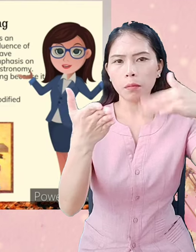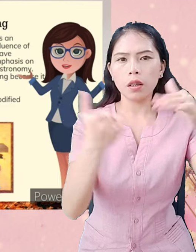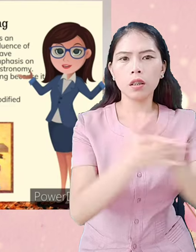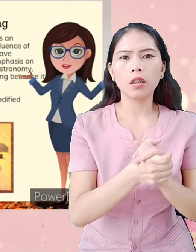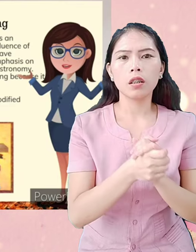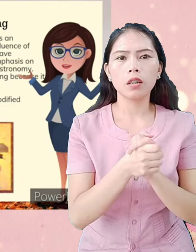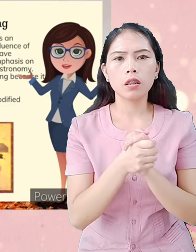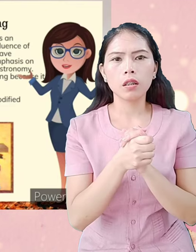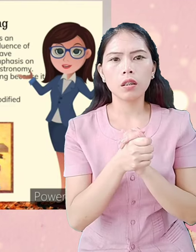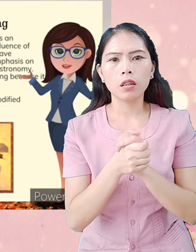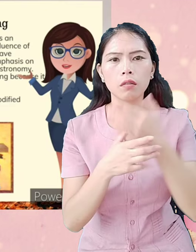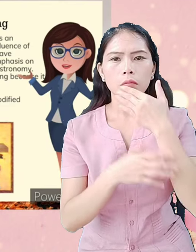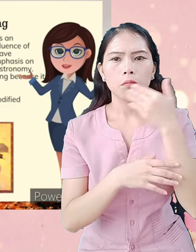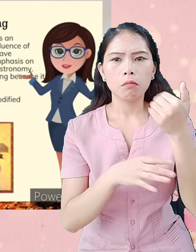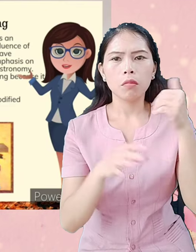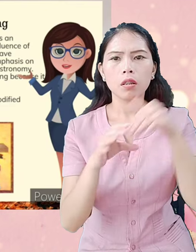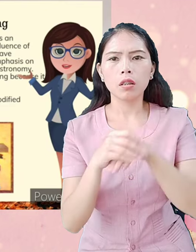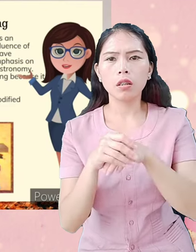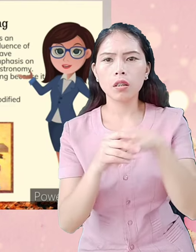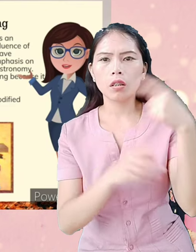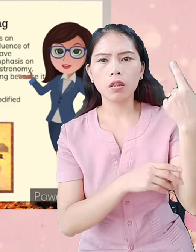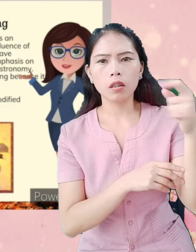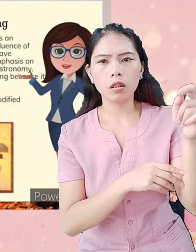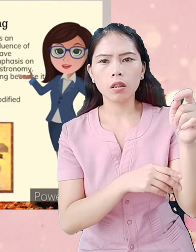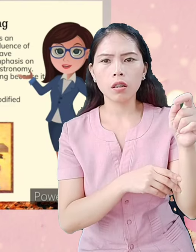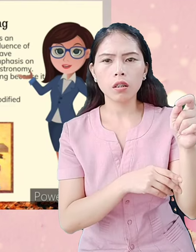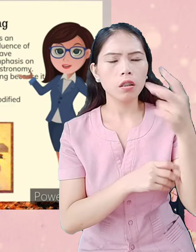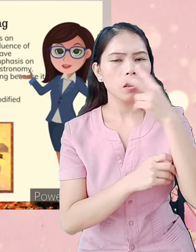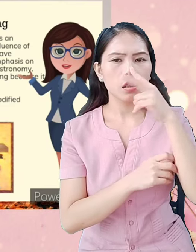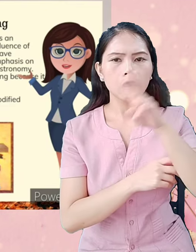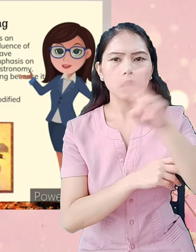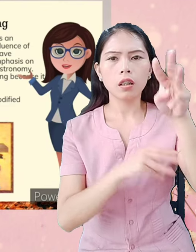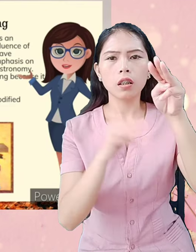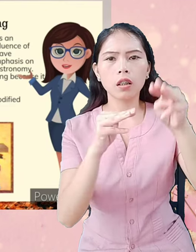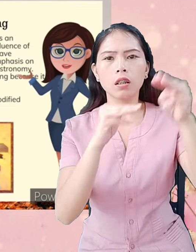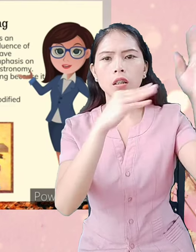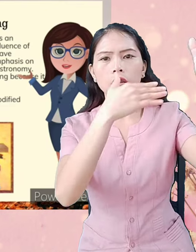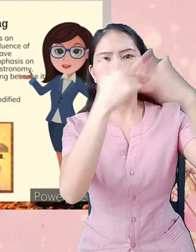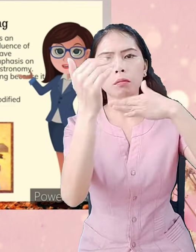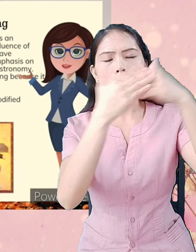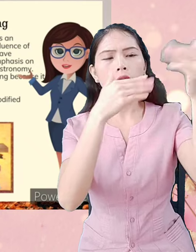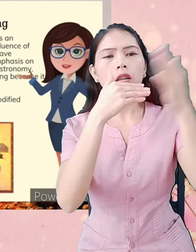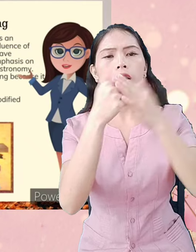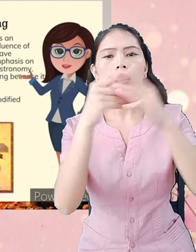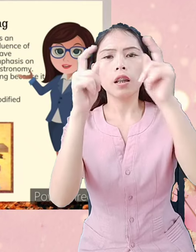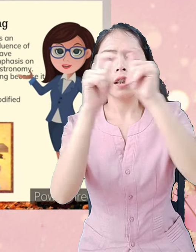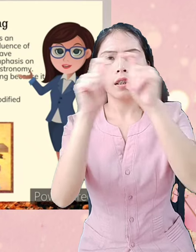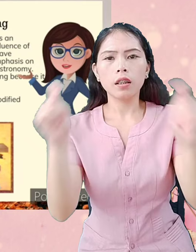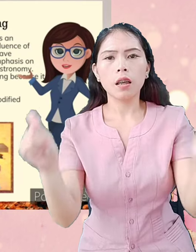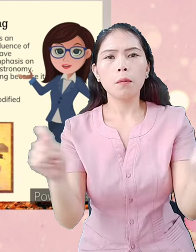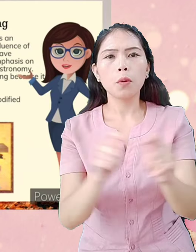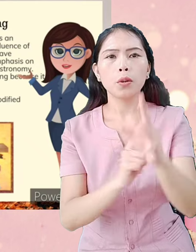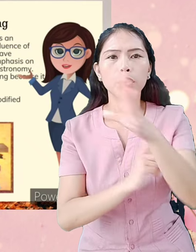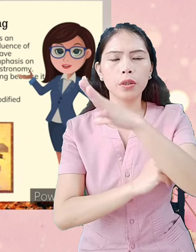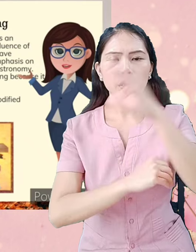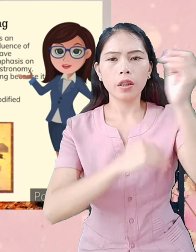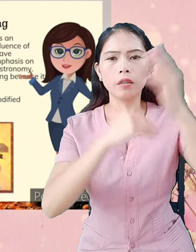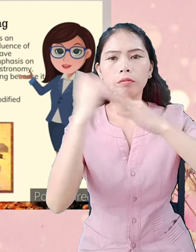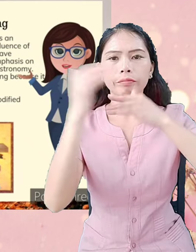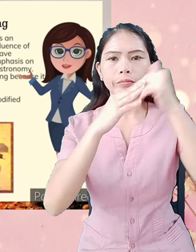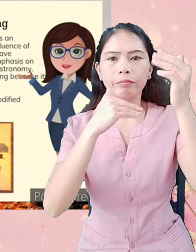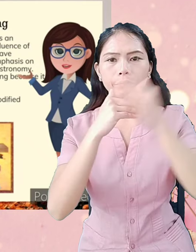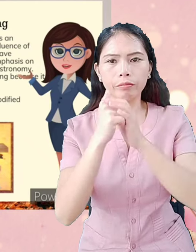painting because it is a site for building temples and